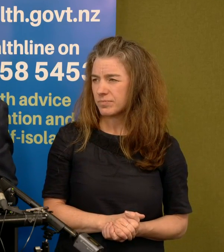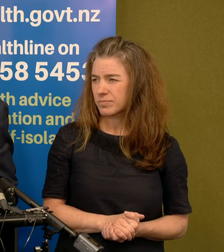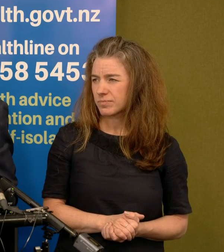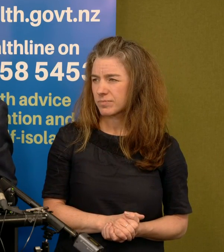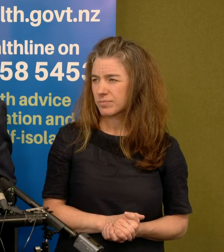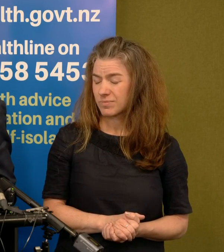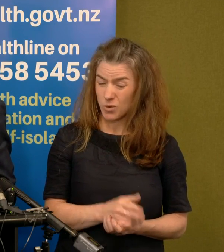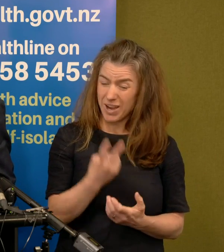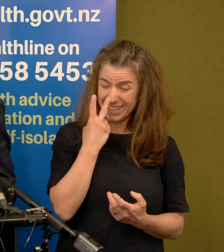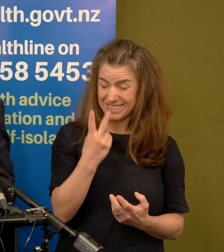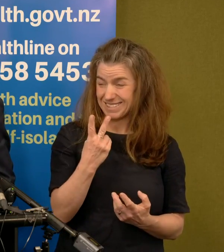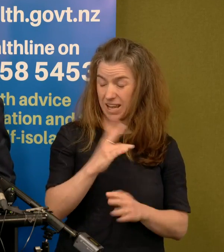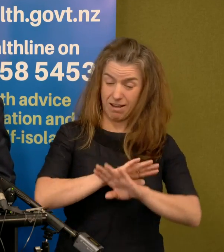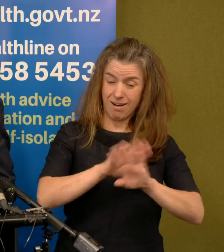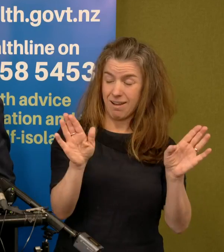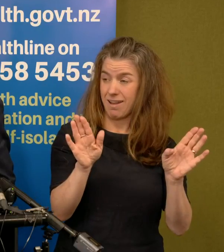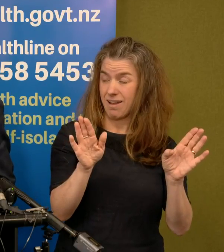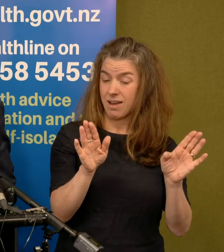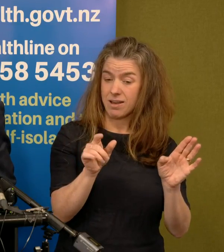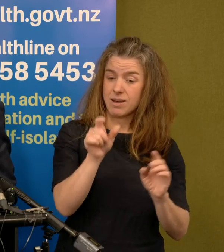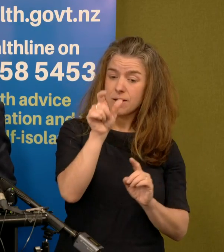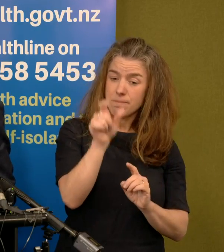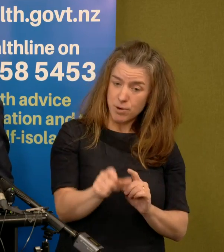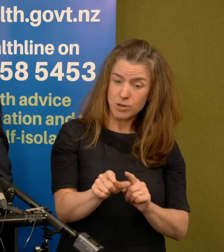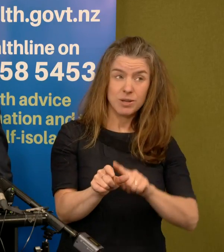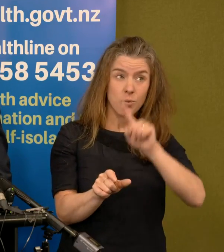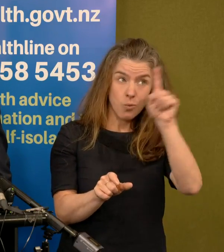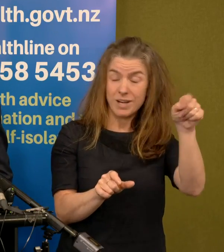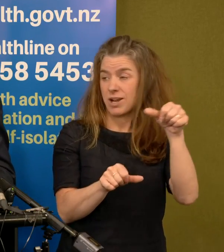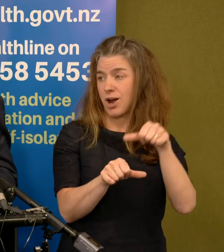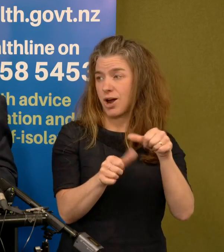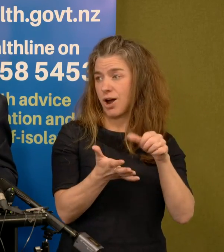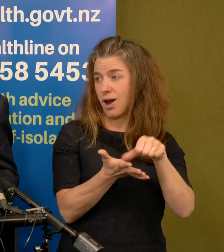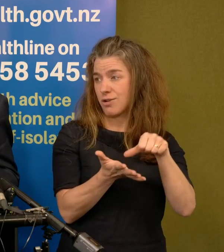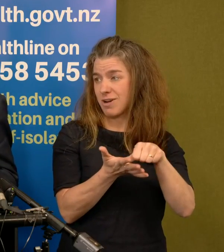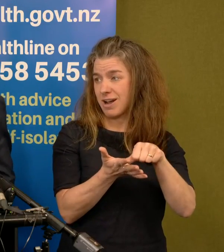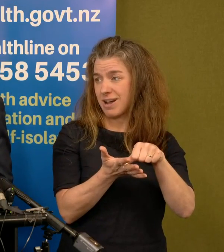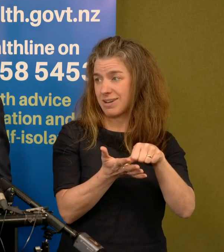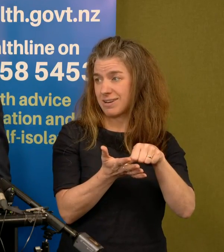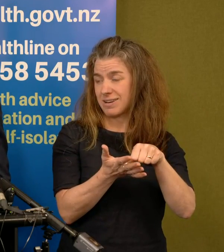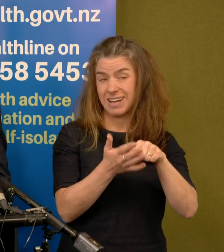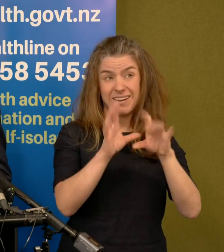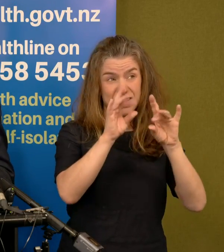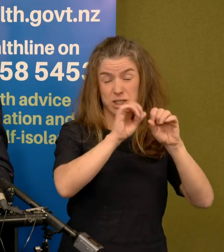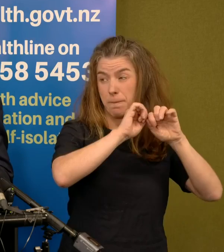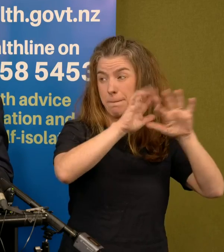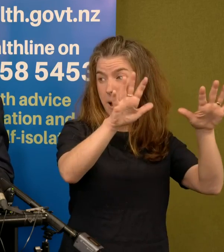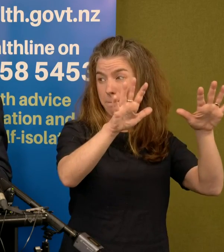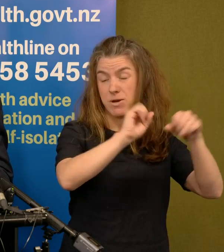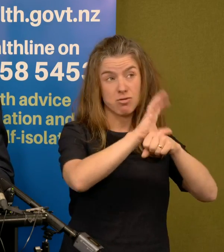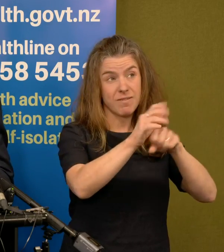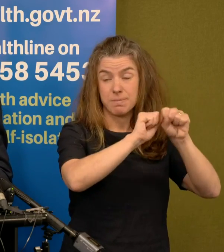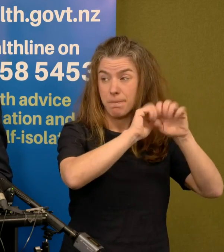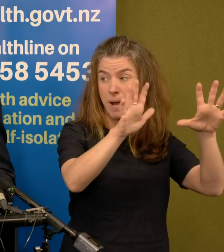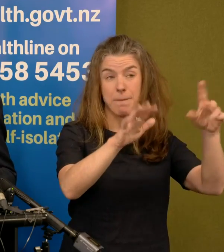strong epidemiological link with a country that we know had widespread infection happening, and that is the cause